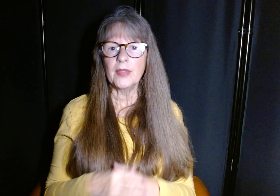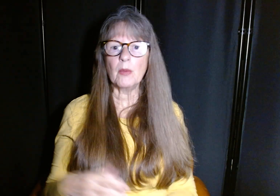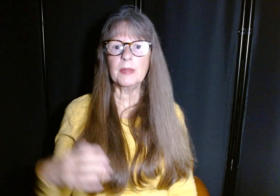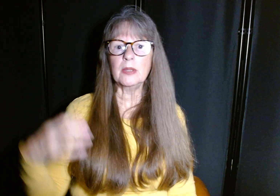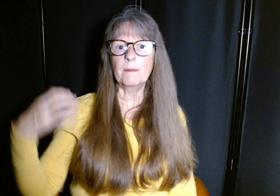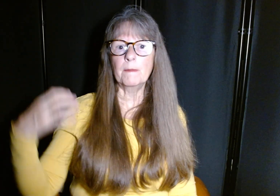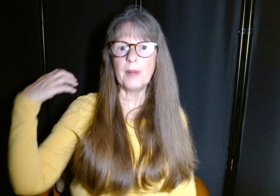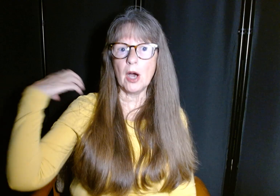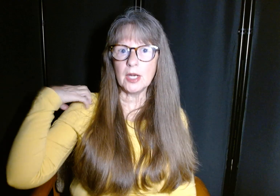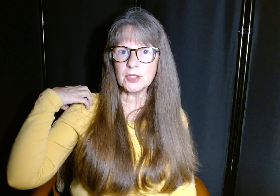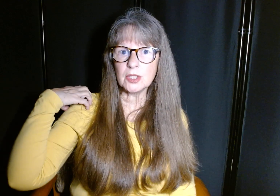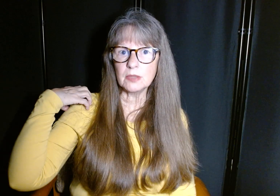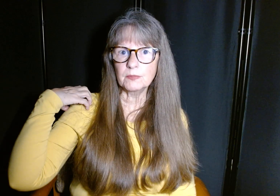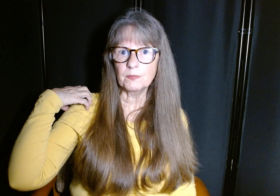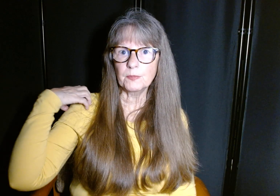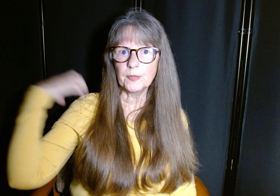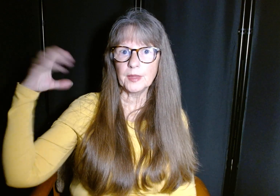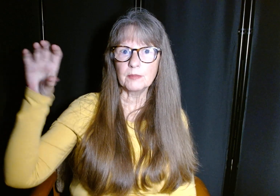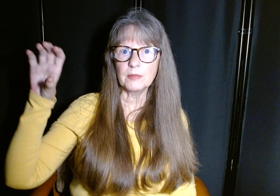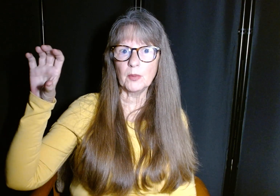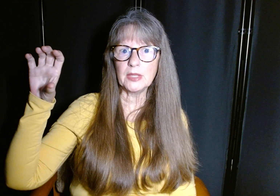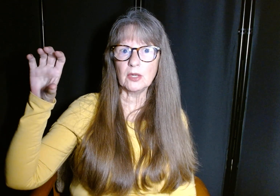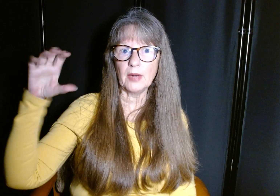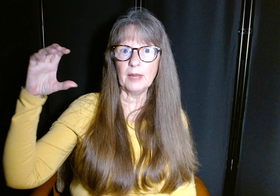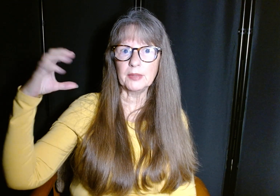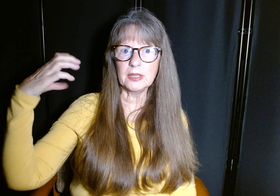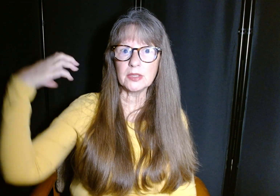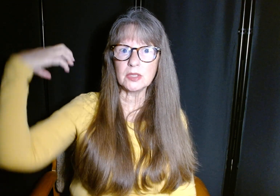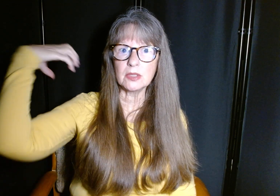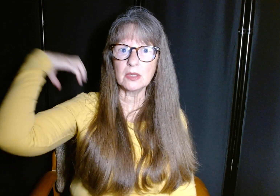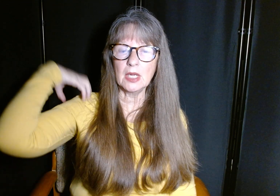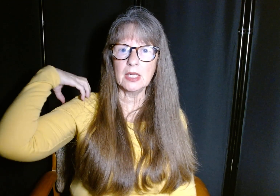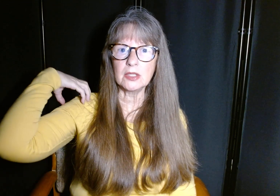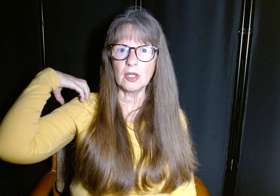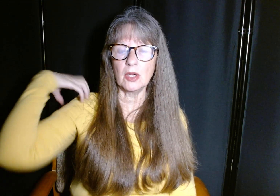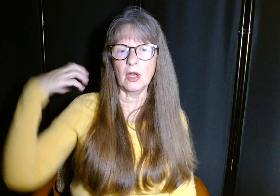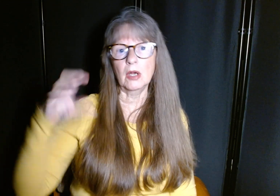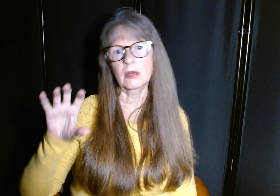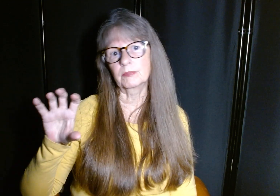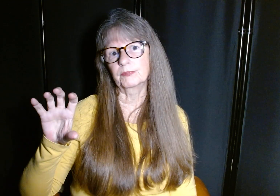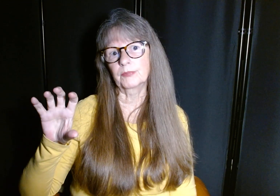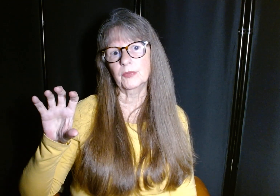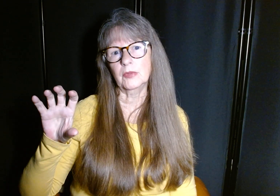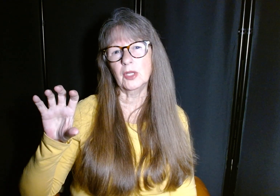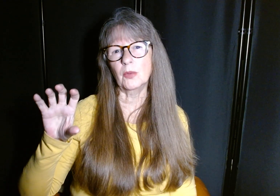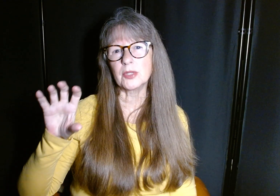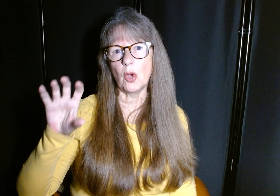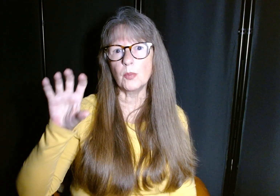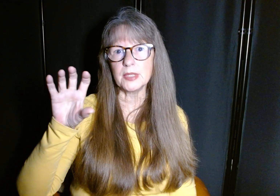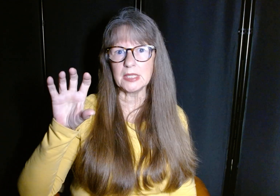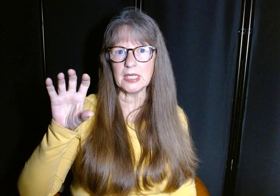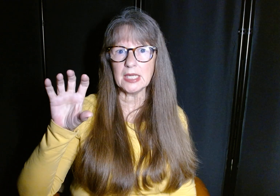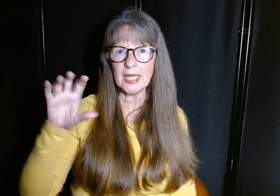would be the boss. Remember, we did our ampulates, and it's an open C